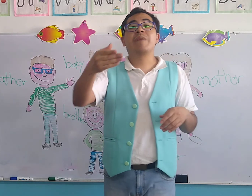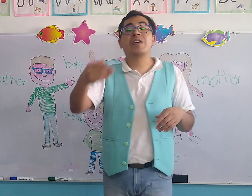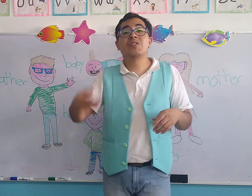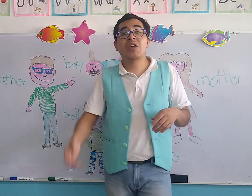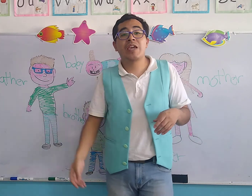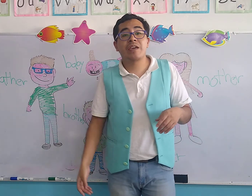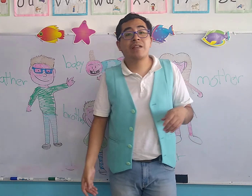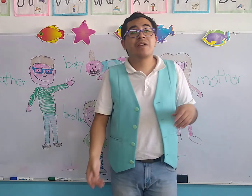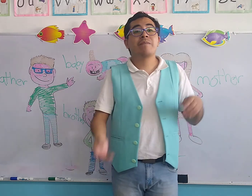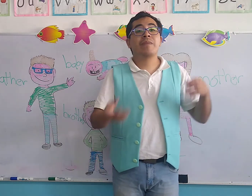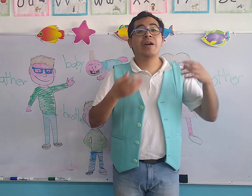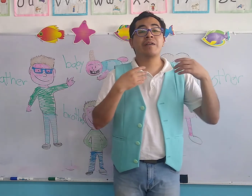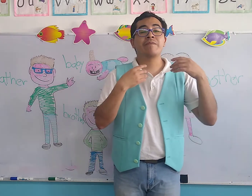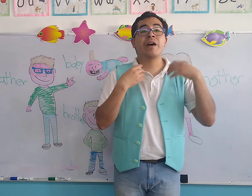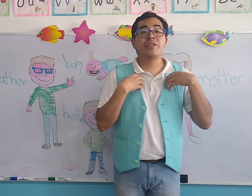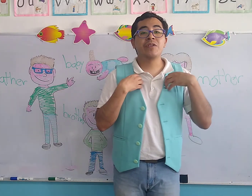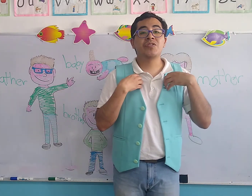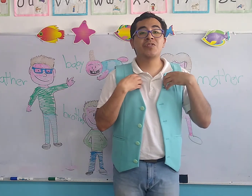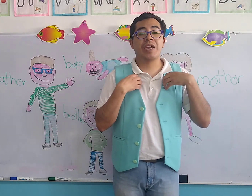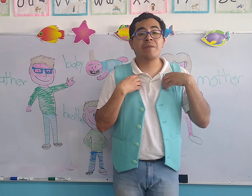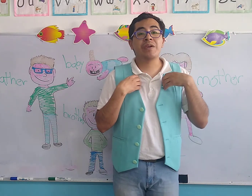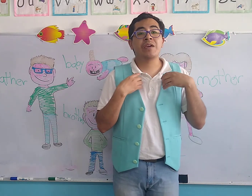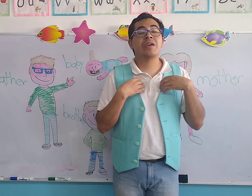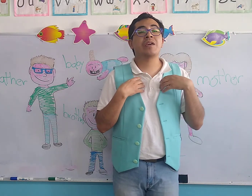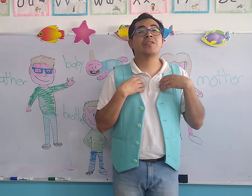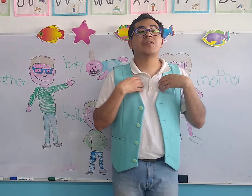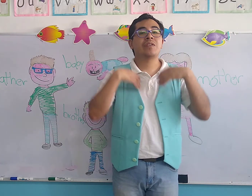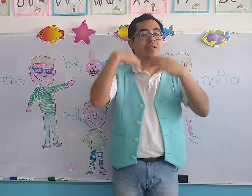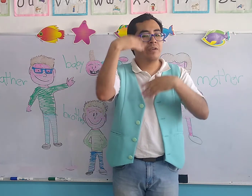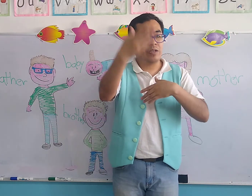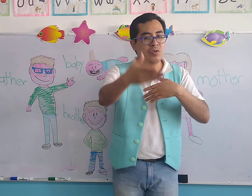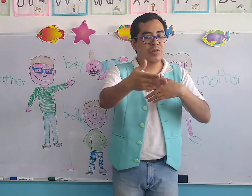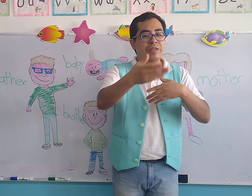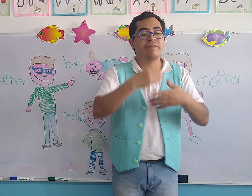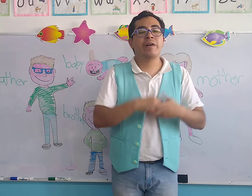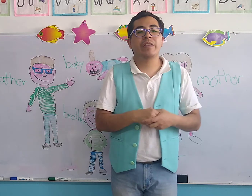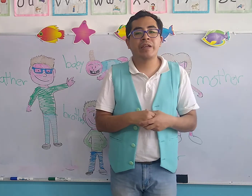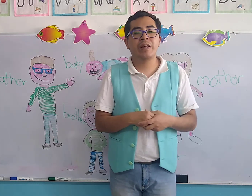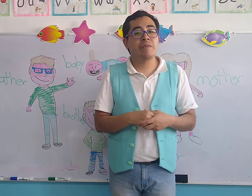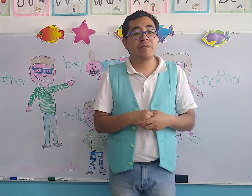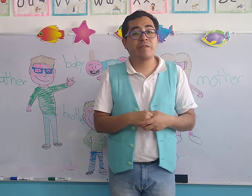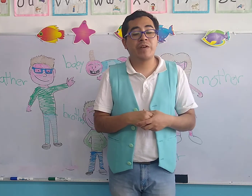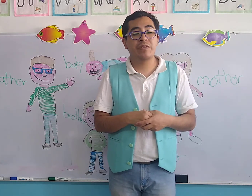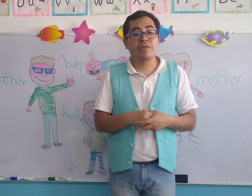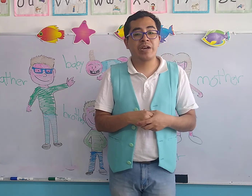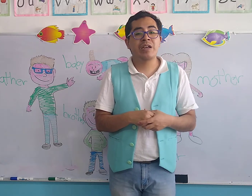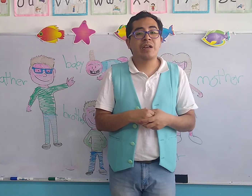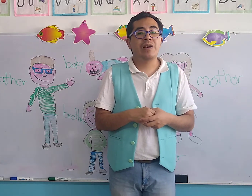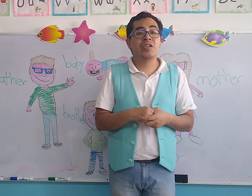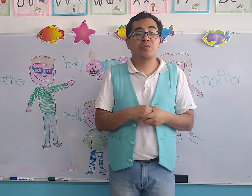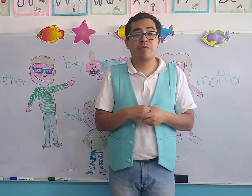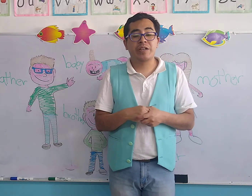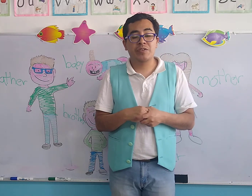by saying, my father's name is, and you say the name of your father, okay? Let's practice